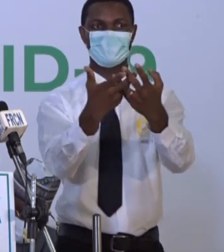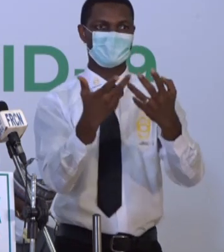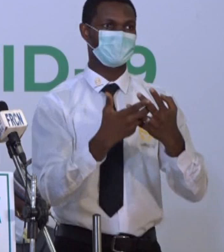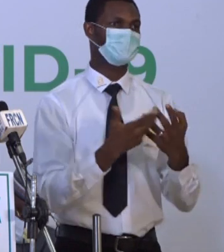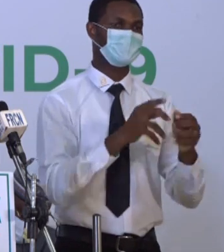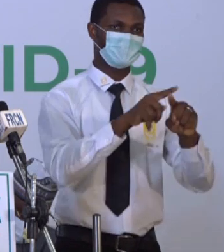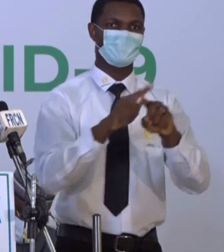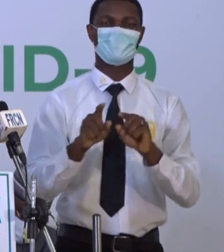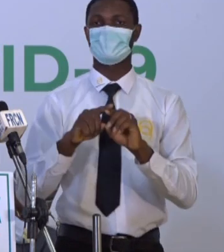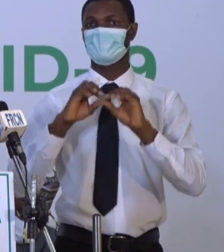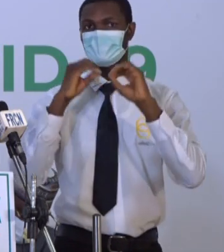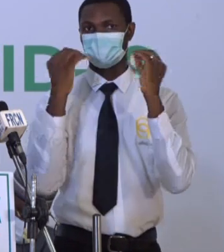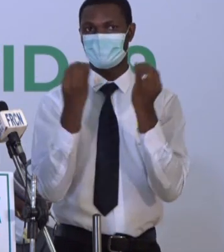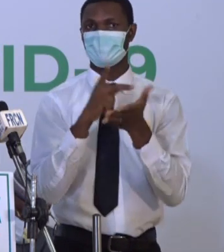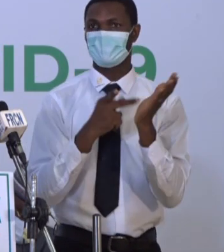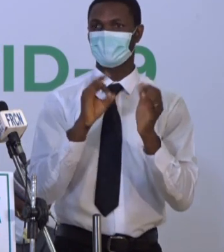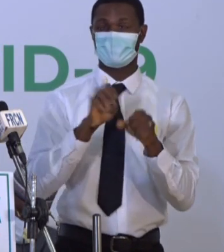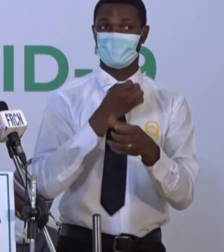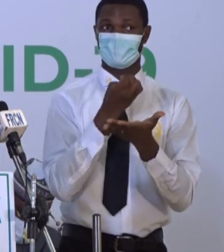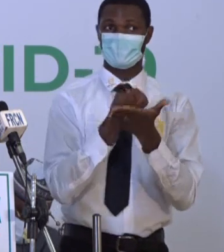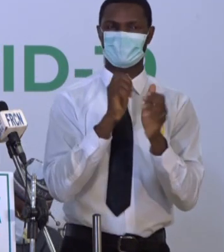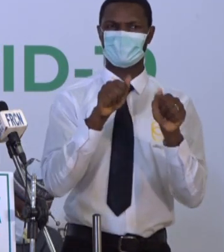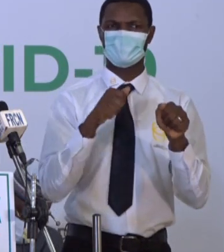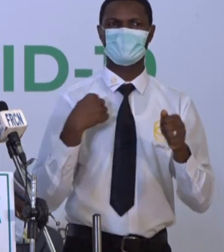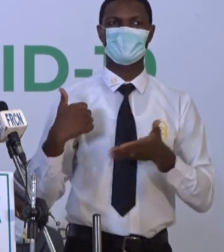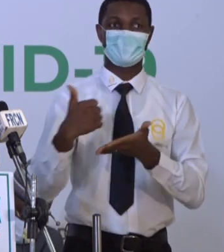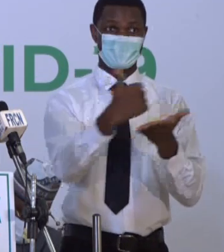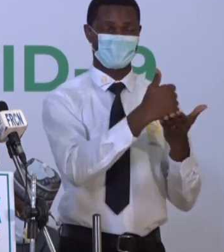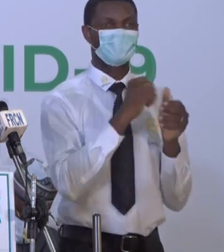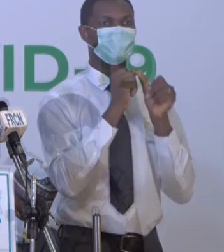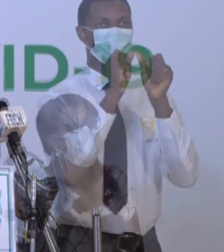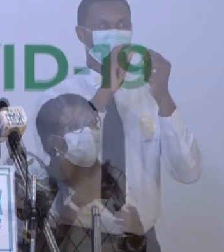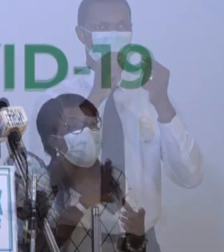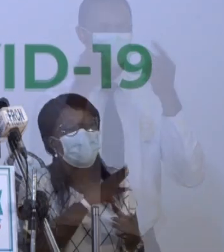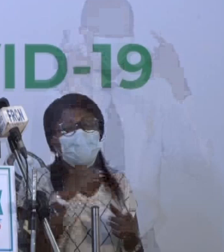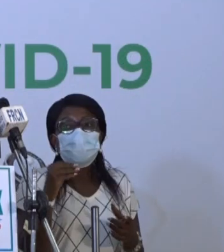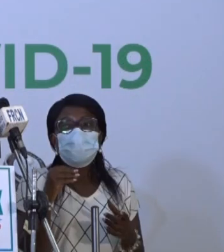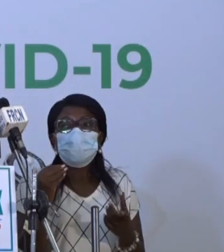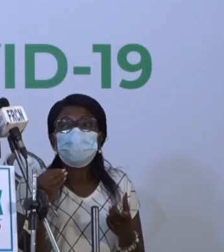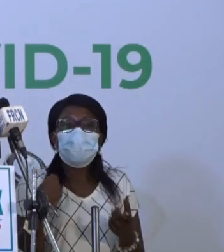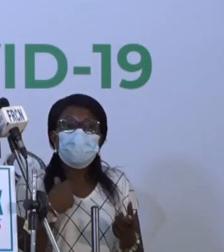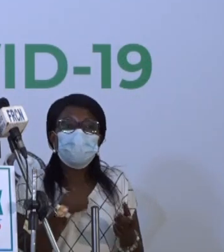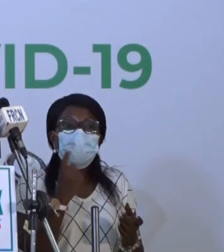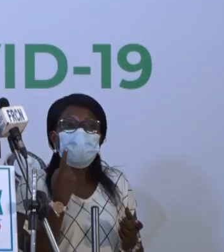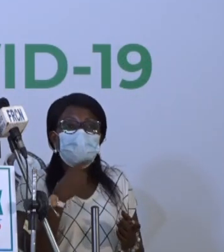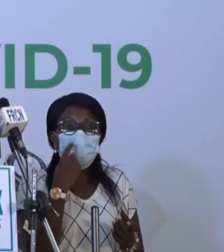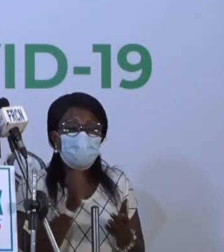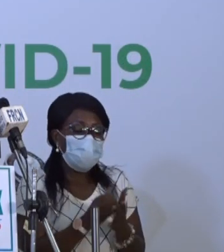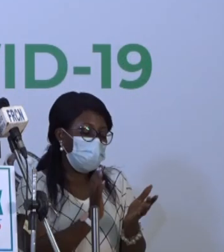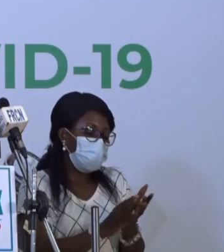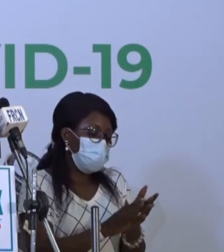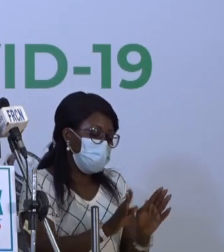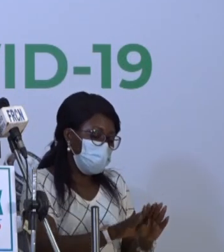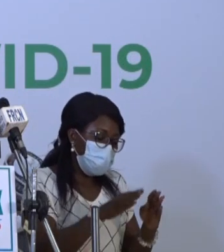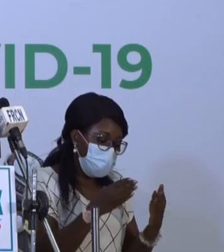also enable us to continue on the right track of keeping on top of the pandemic. We always said schools should open in